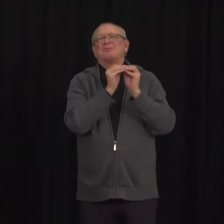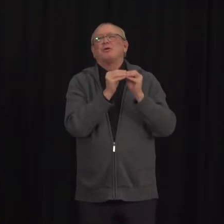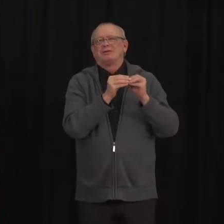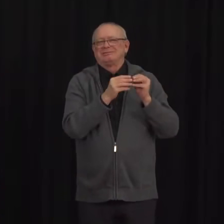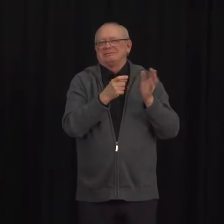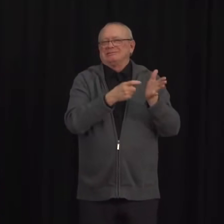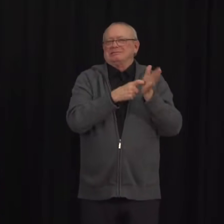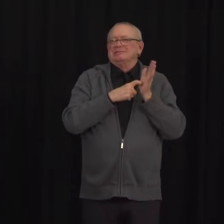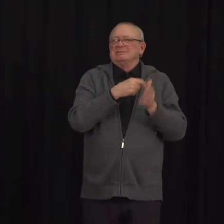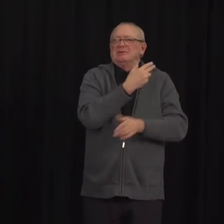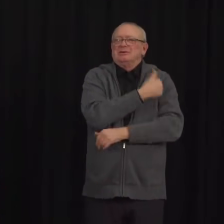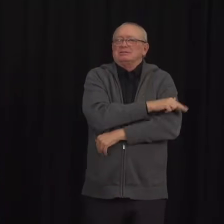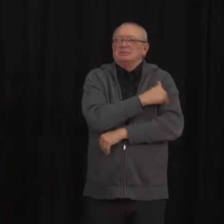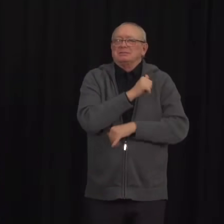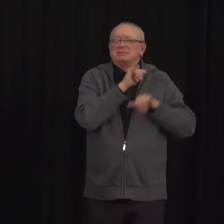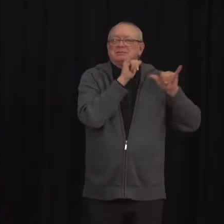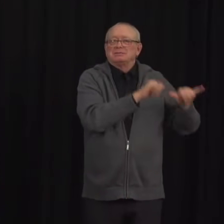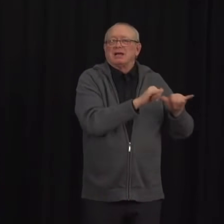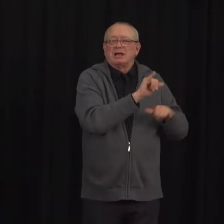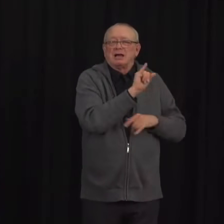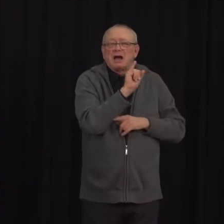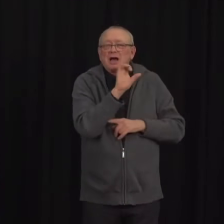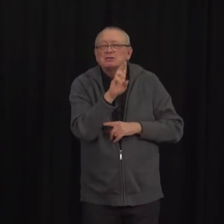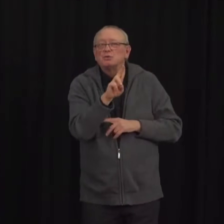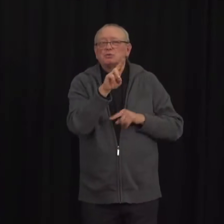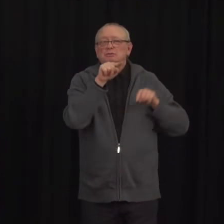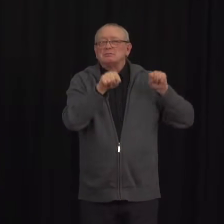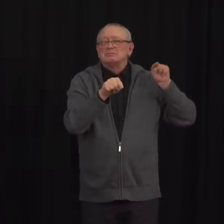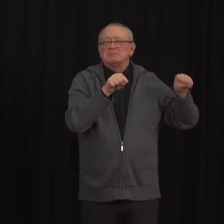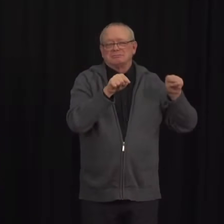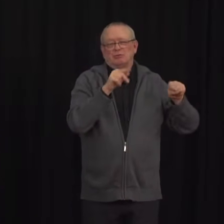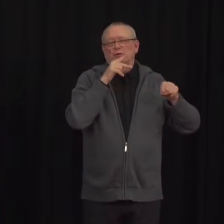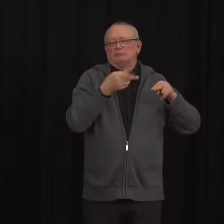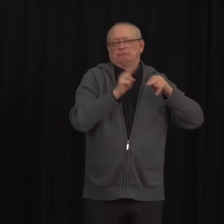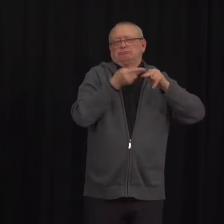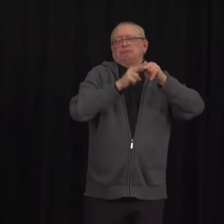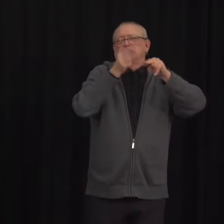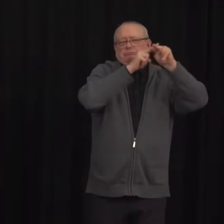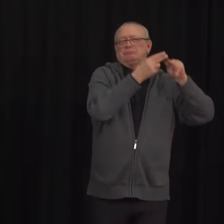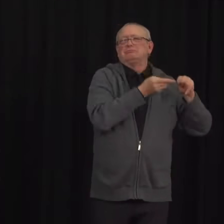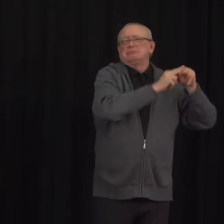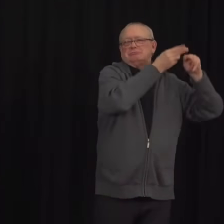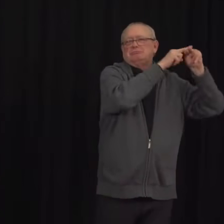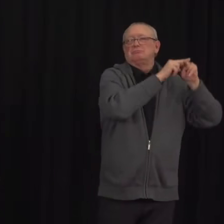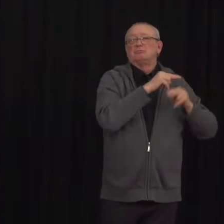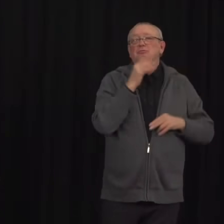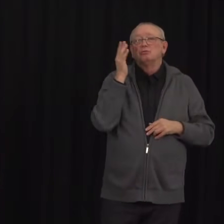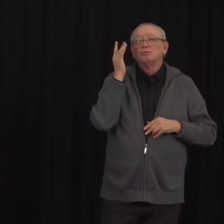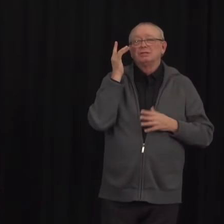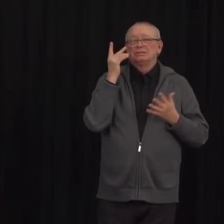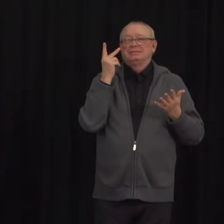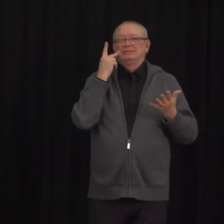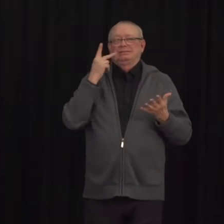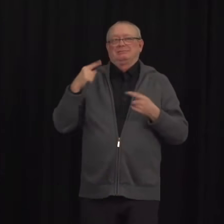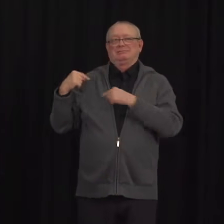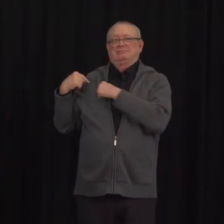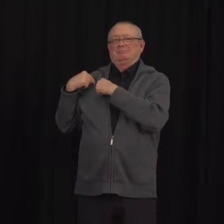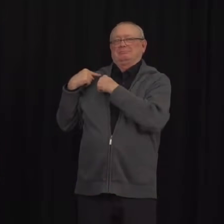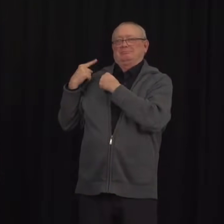for hospitalizations in ICU over the coming 1 to 2 weeks because of what we've seen historically in